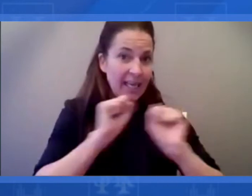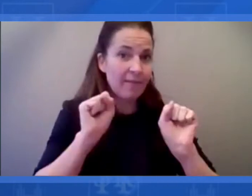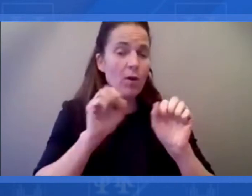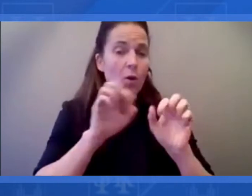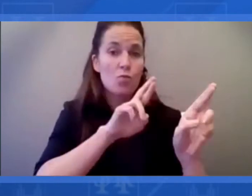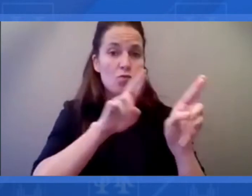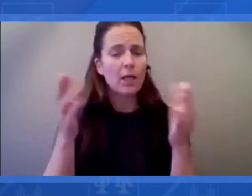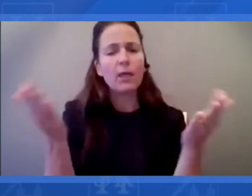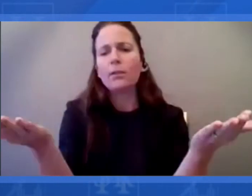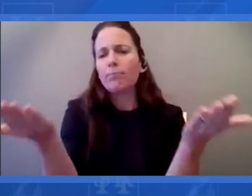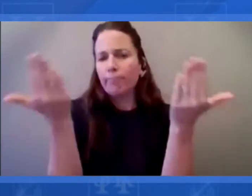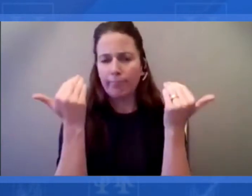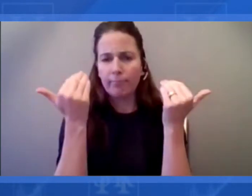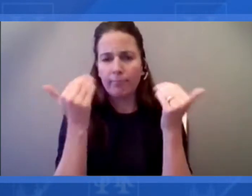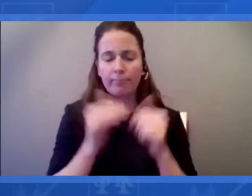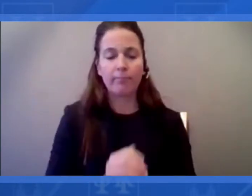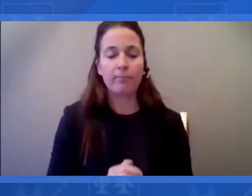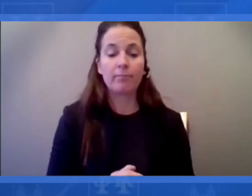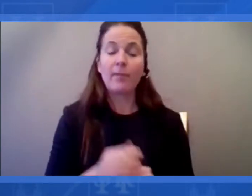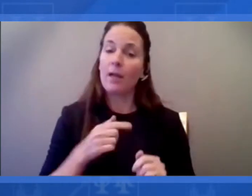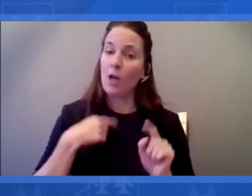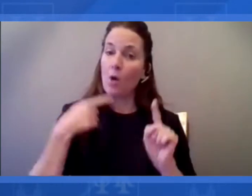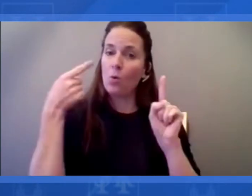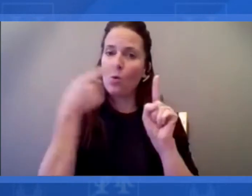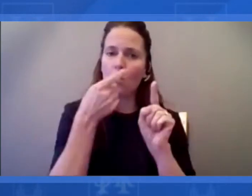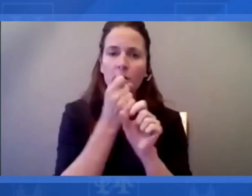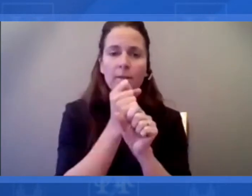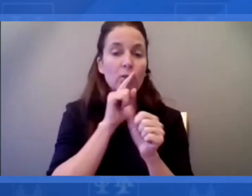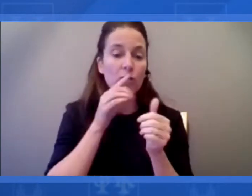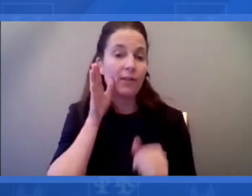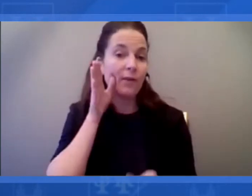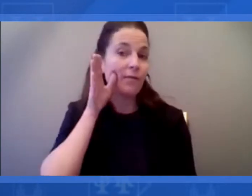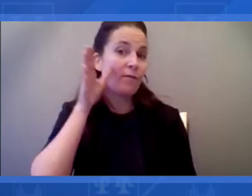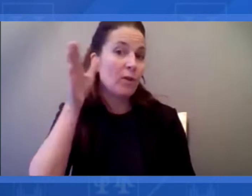ensure that transit remains safe and strong into the future.